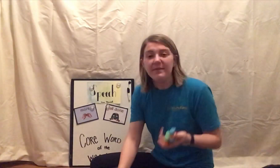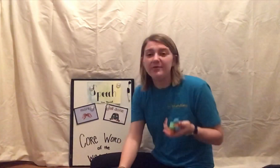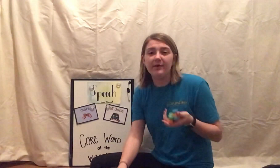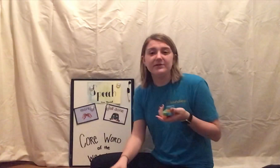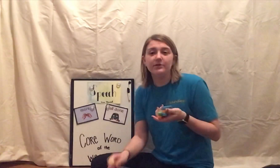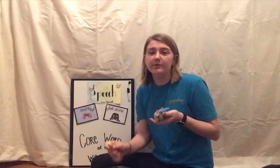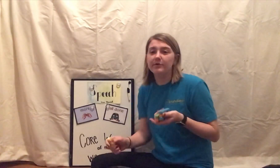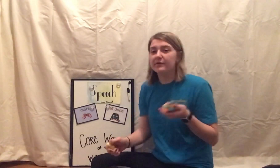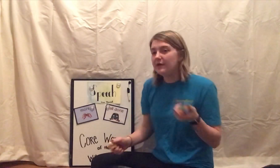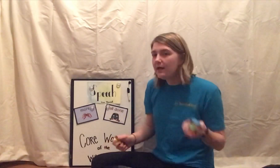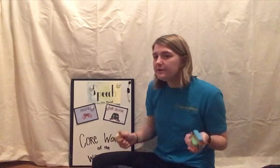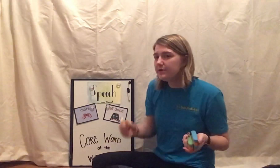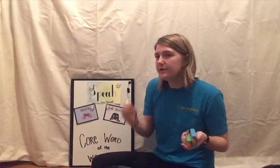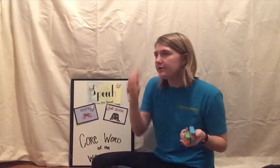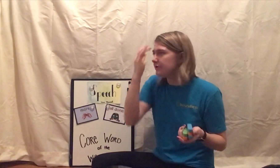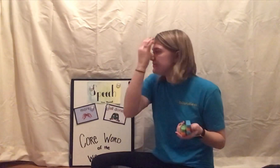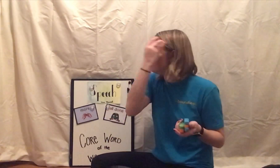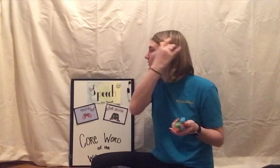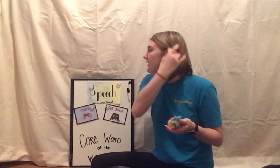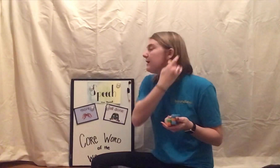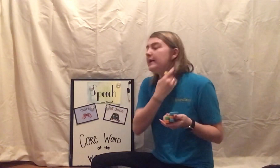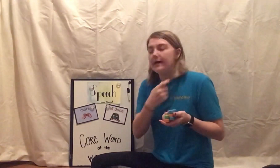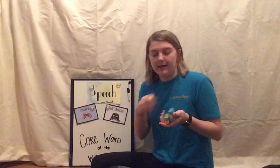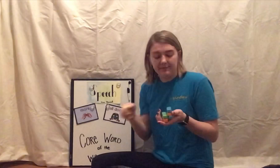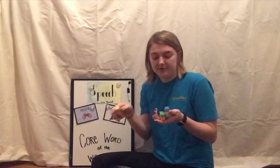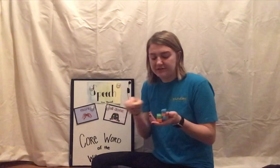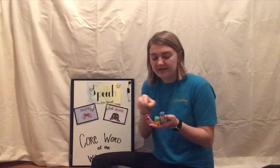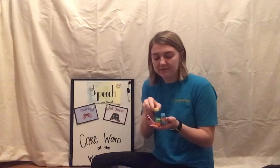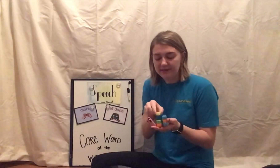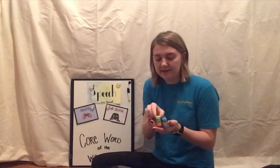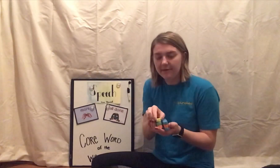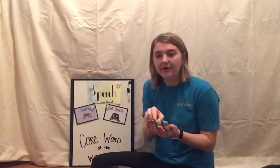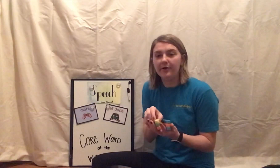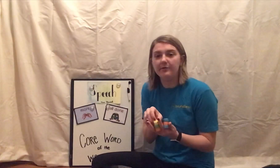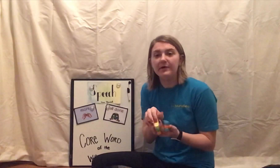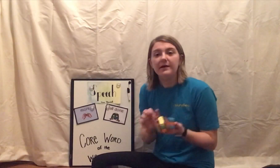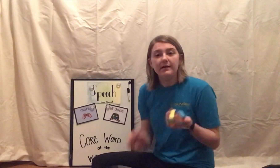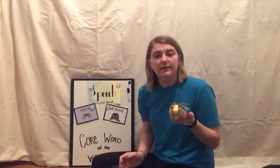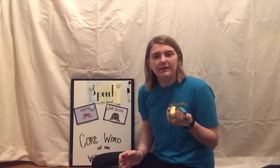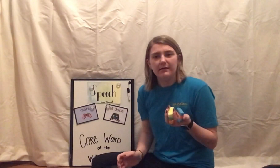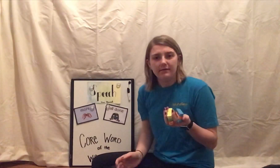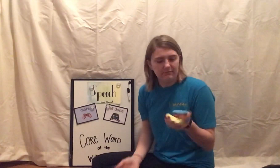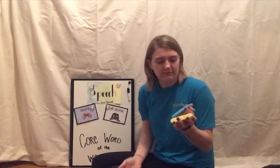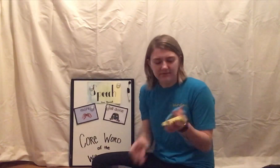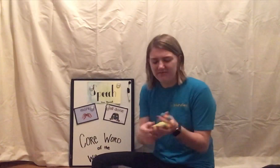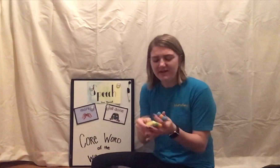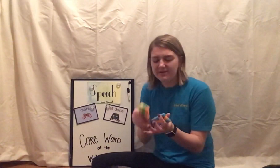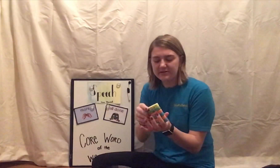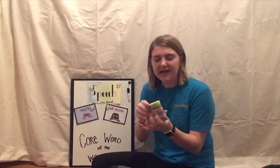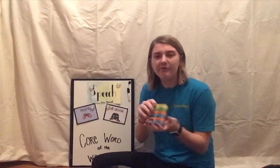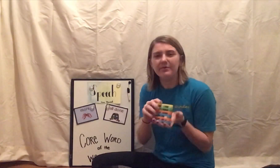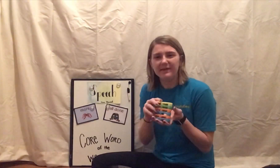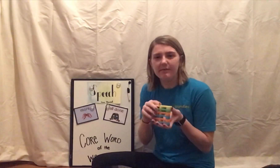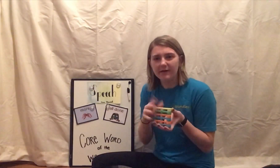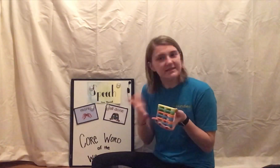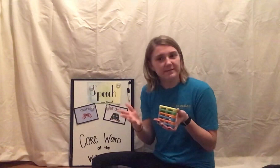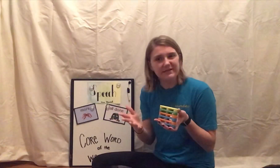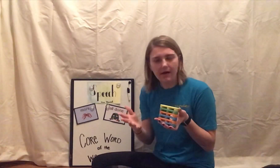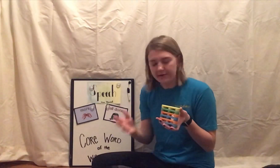you guys are going over colors, or they're just kind of playing on their own. They've made their tower, but they want it to be taller. So